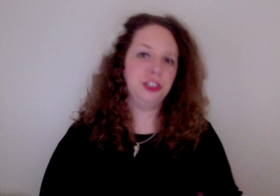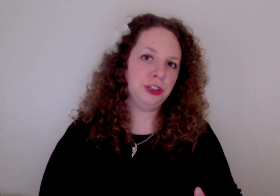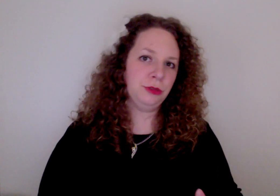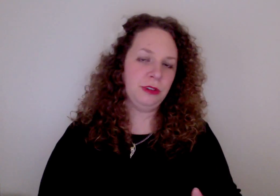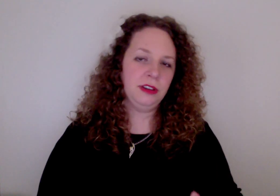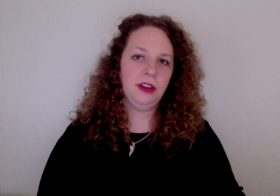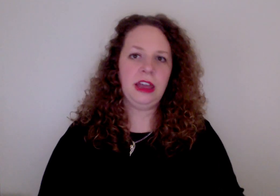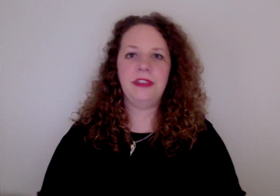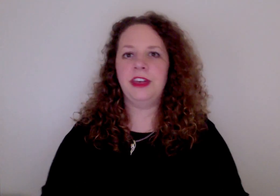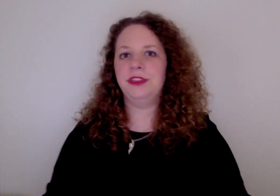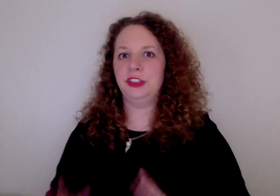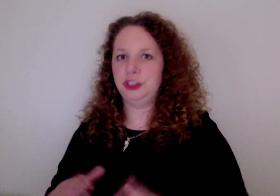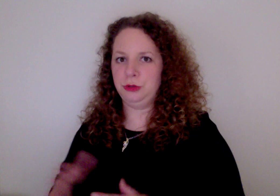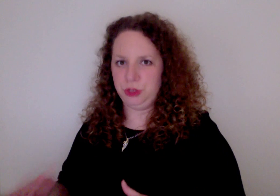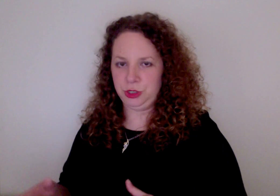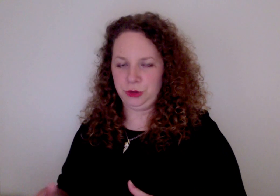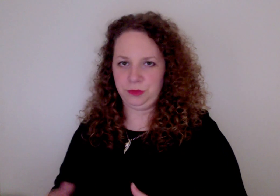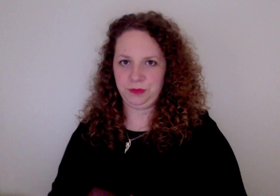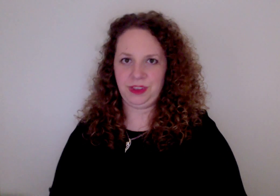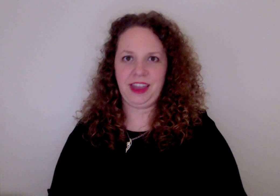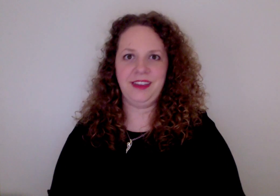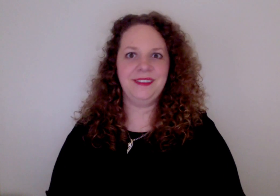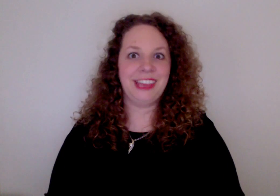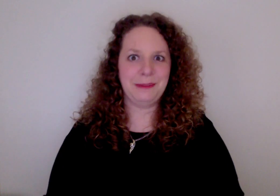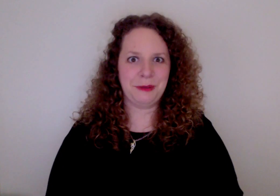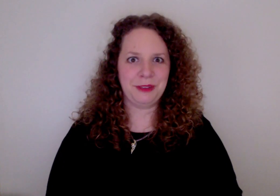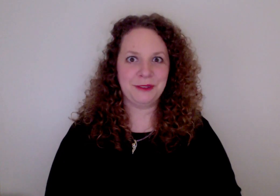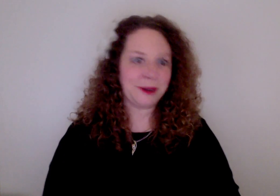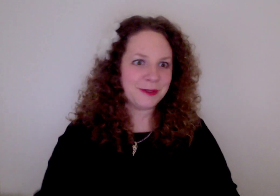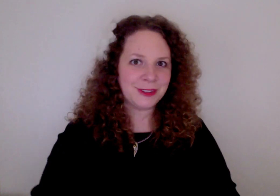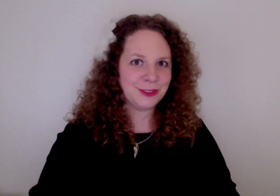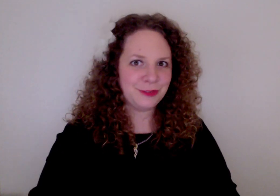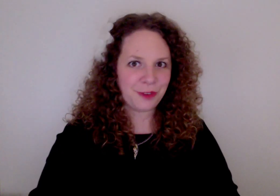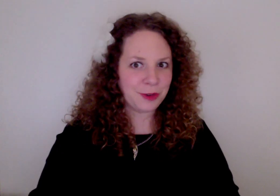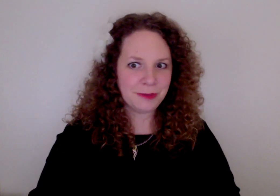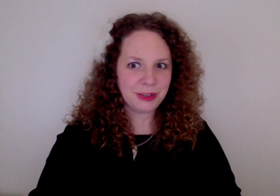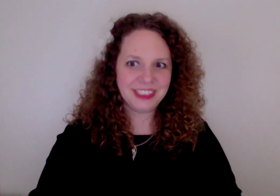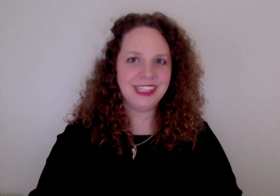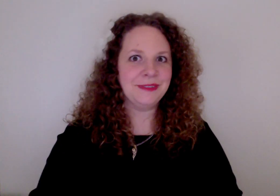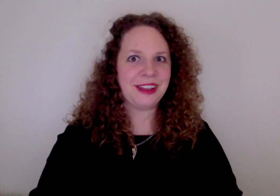2, and then the 2 and 2. Okay, keep up the good work with your phone numbers. Here we go.